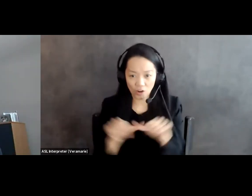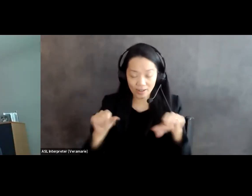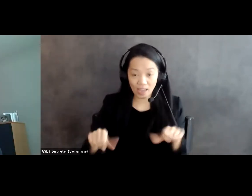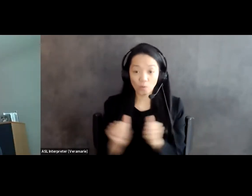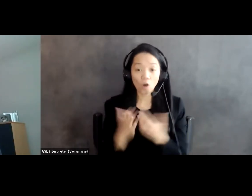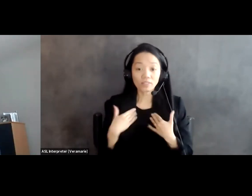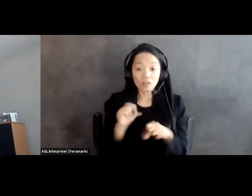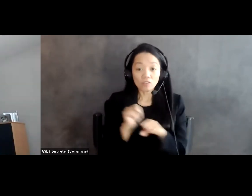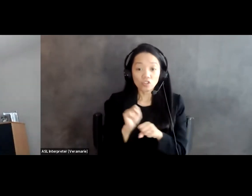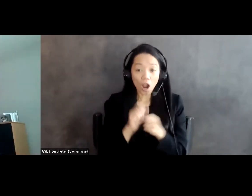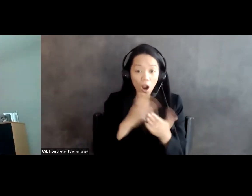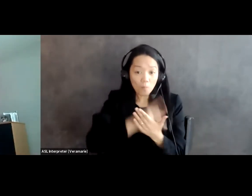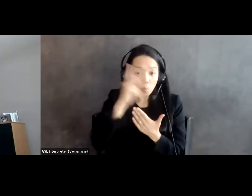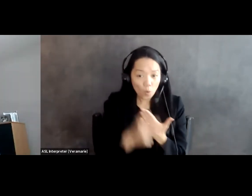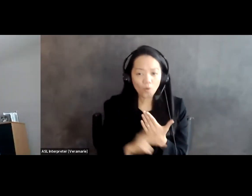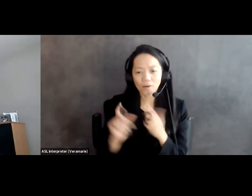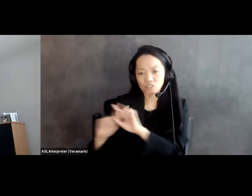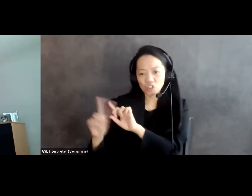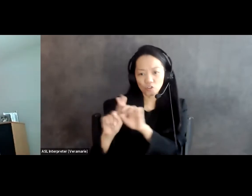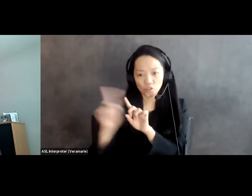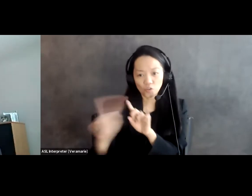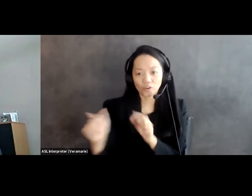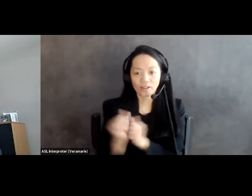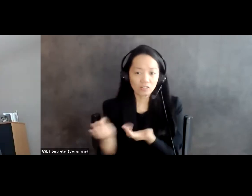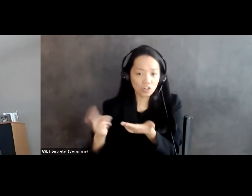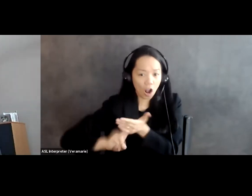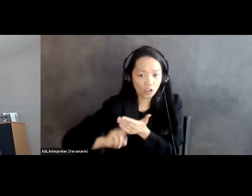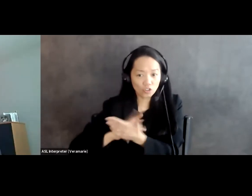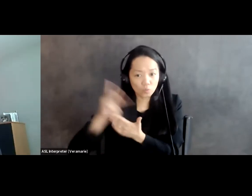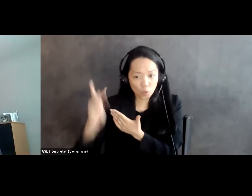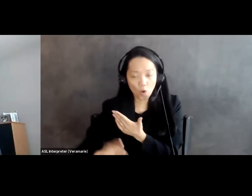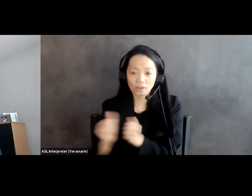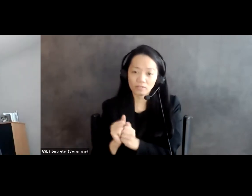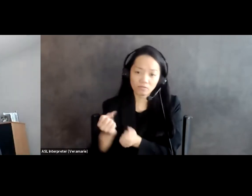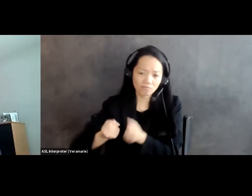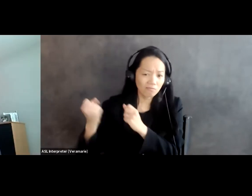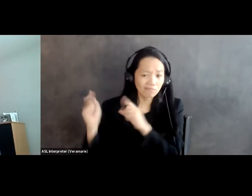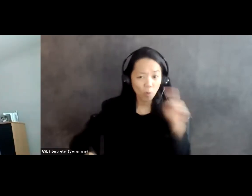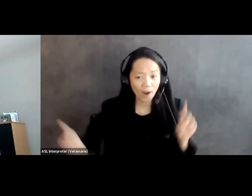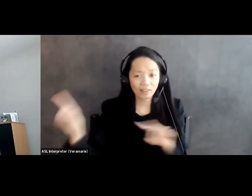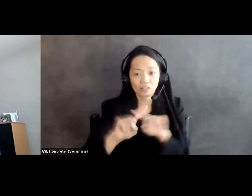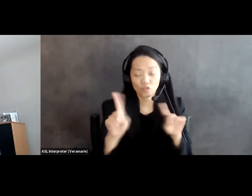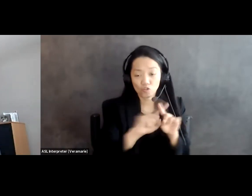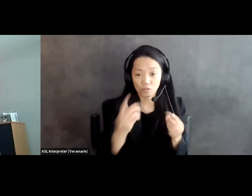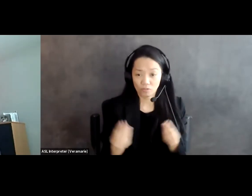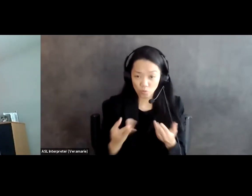a wealth of training programs for contractors, and we have